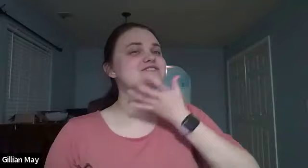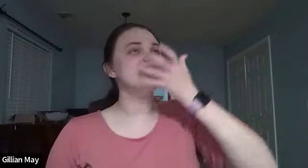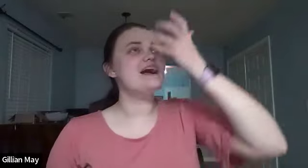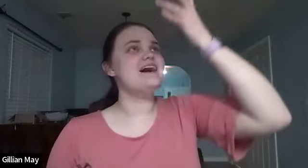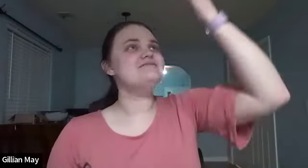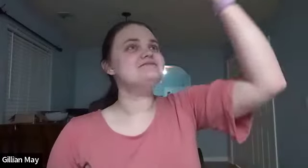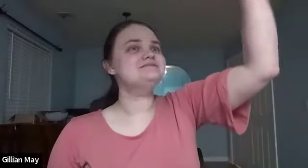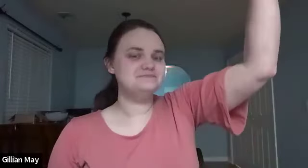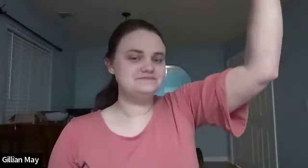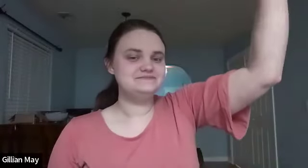giraffe.